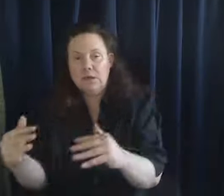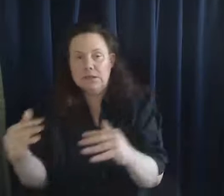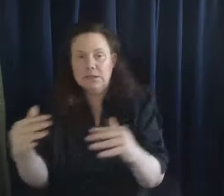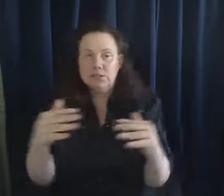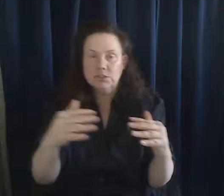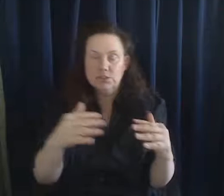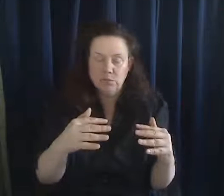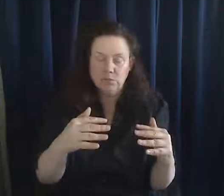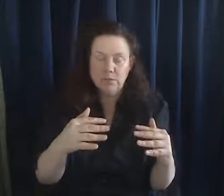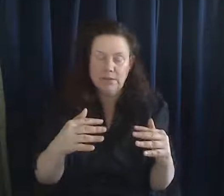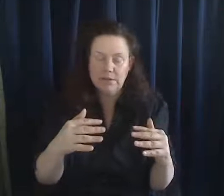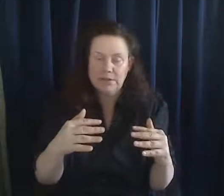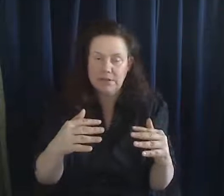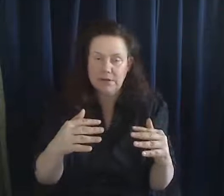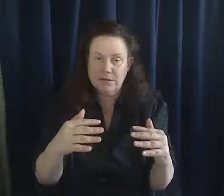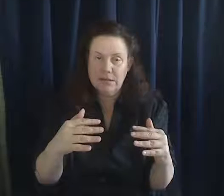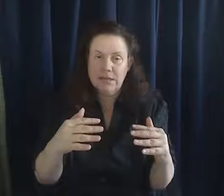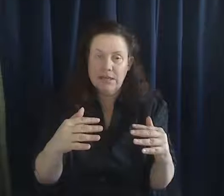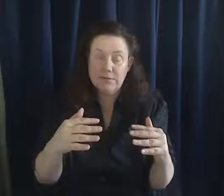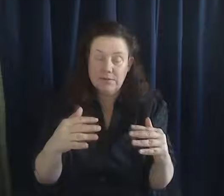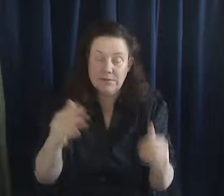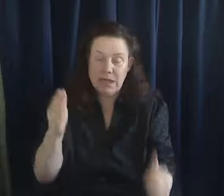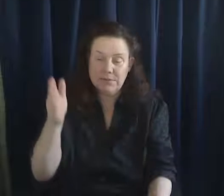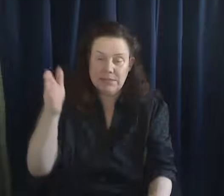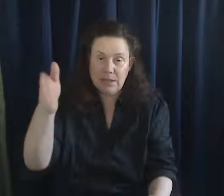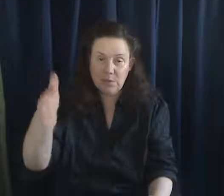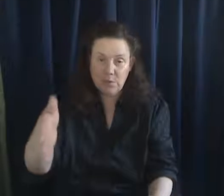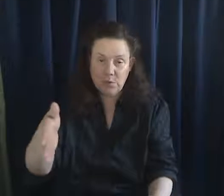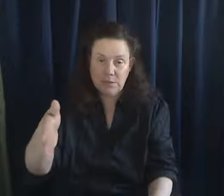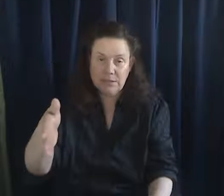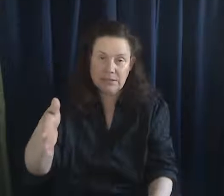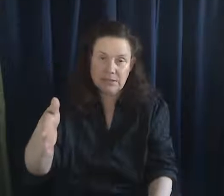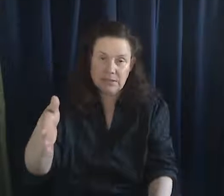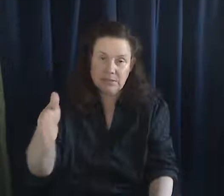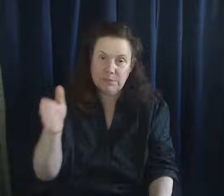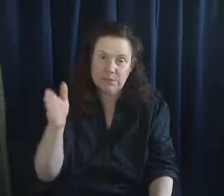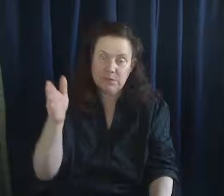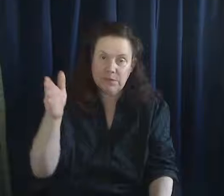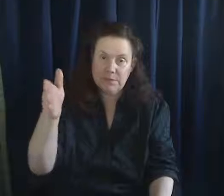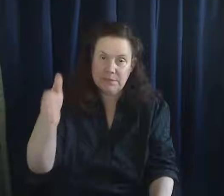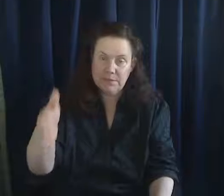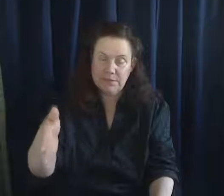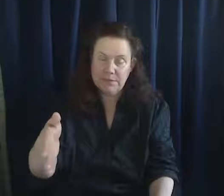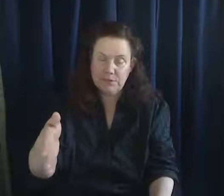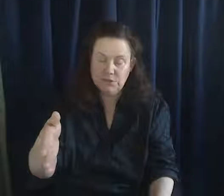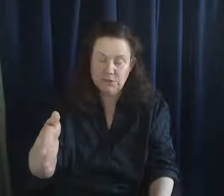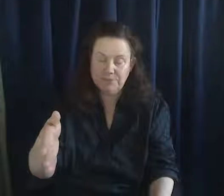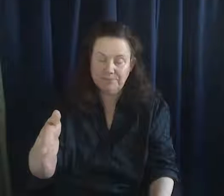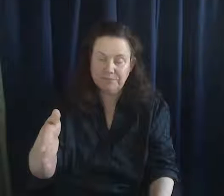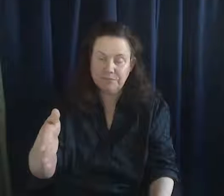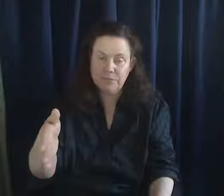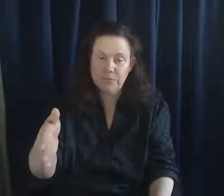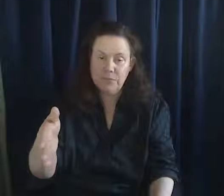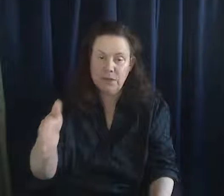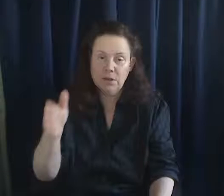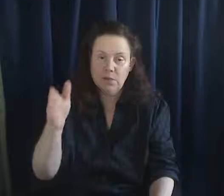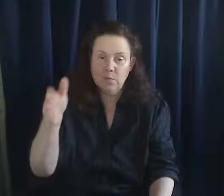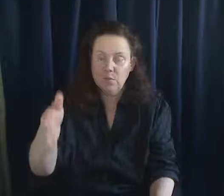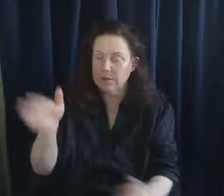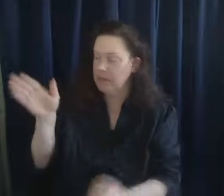1, 2, would never start. If you have time to say would, this also means will. It means something in the future. Would,